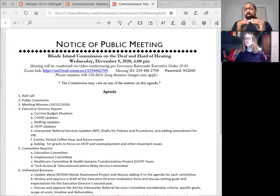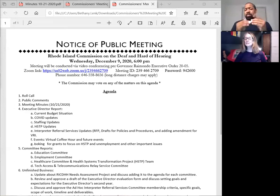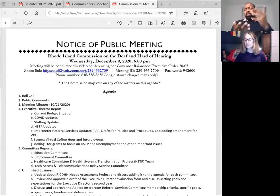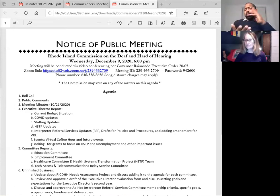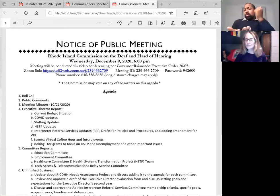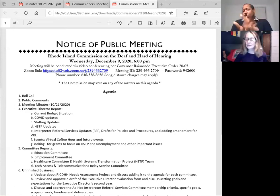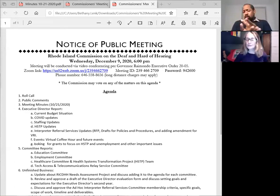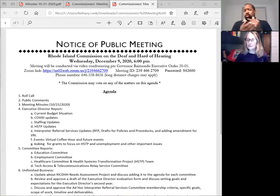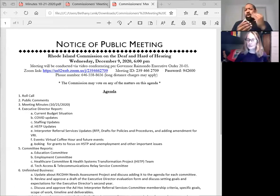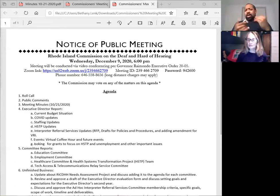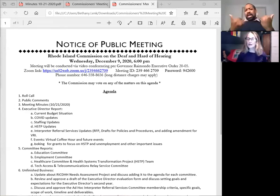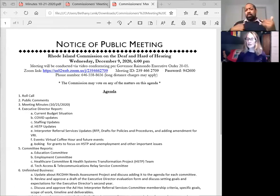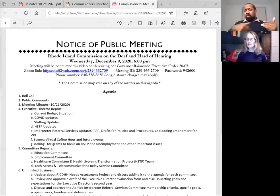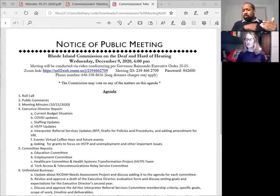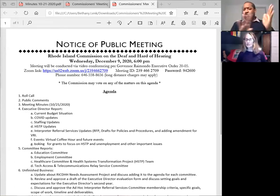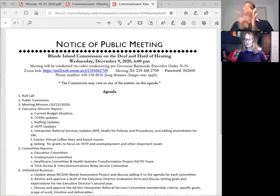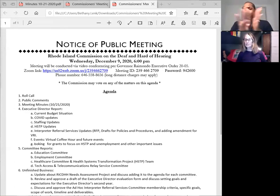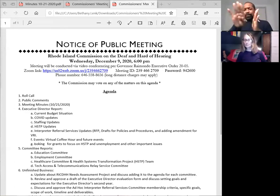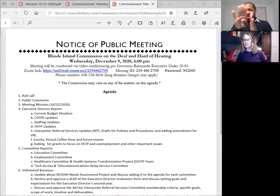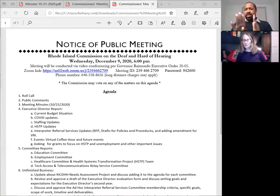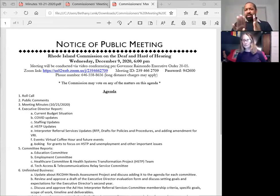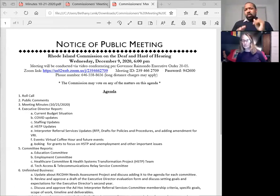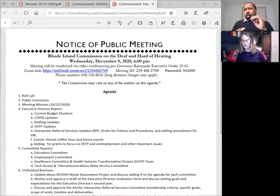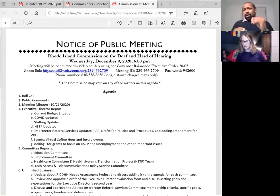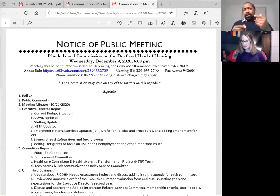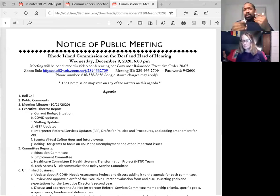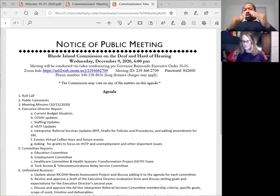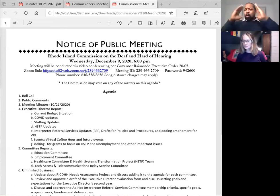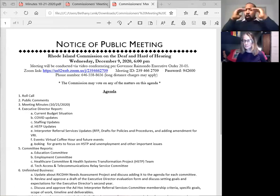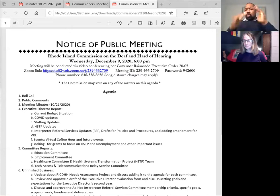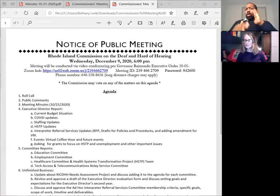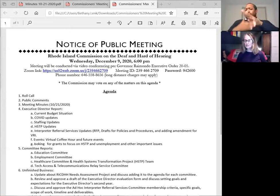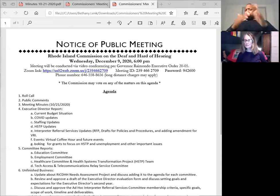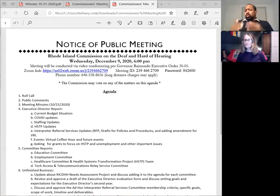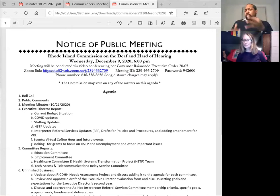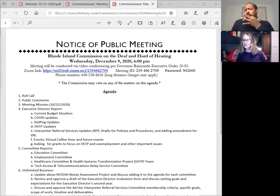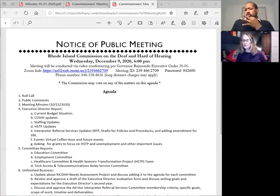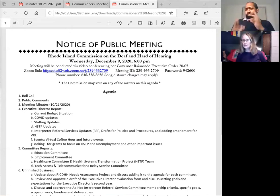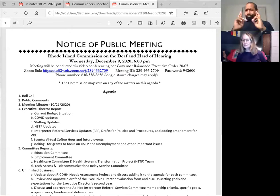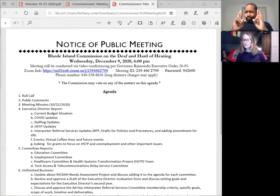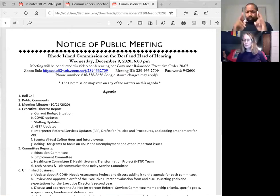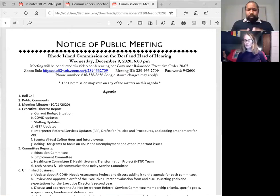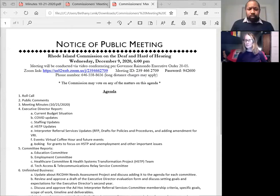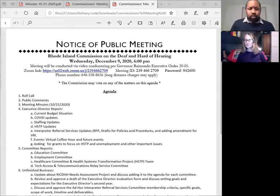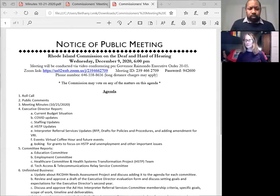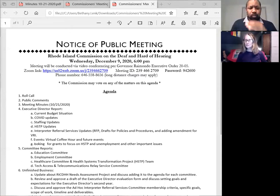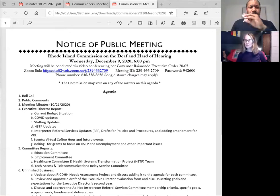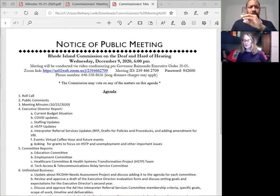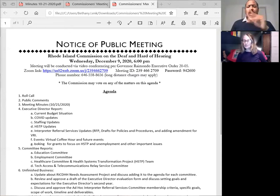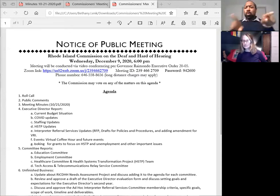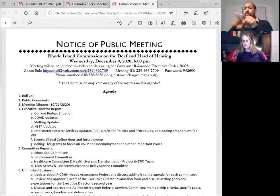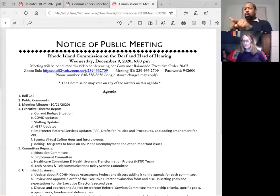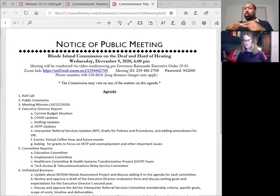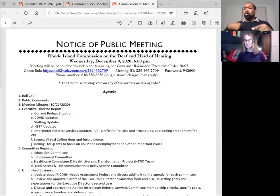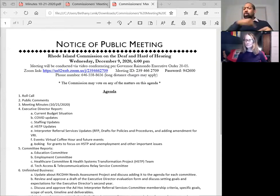commission meeting, not tonight, but a month from now, whenever our next commission meeting is set. We're hoping to conclude this